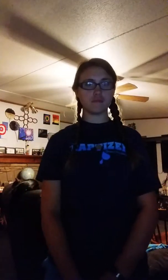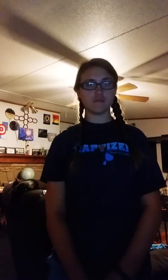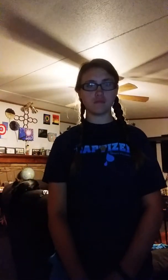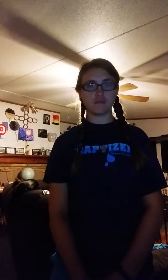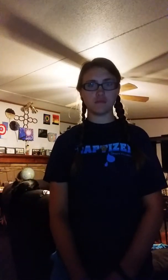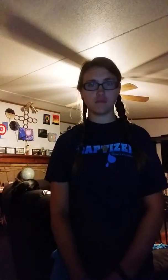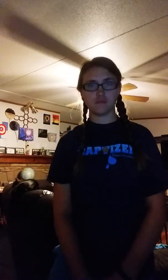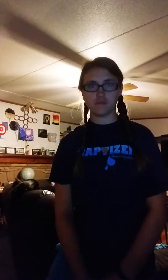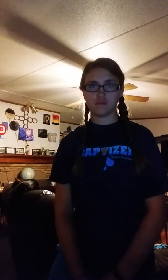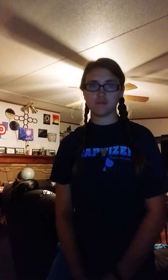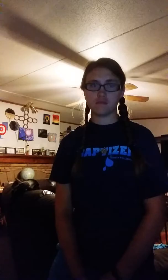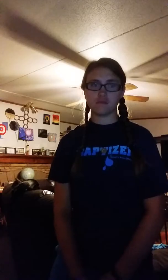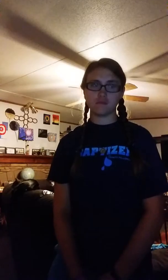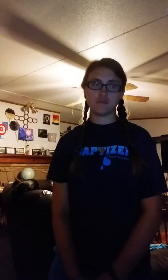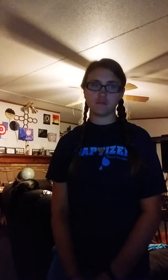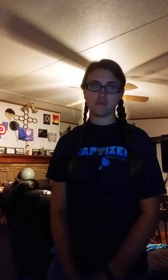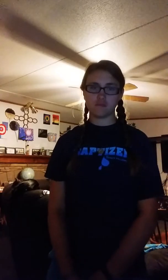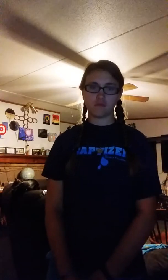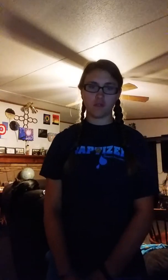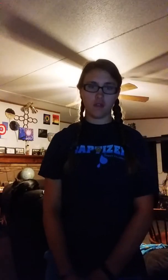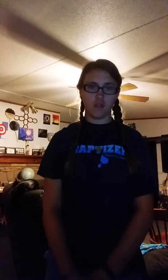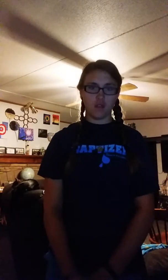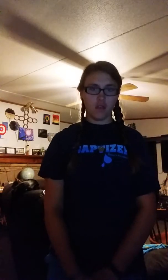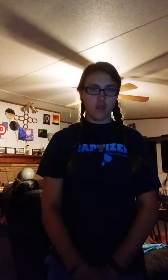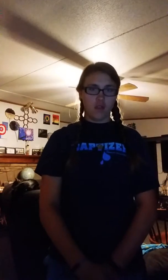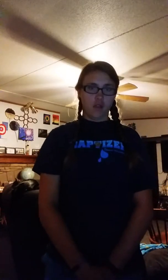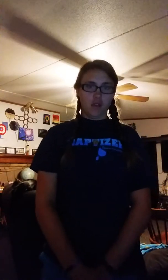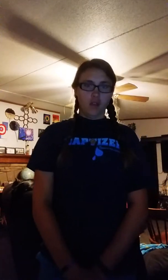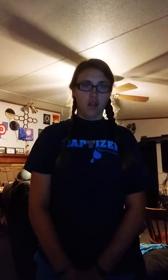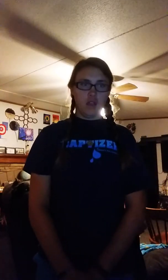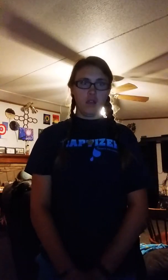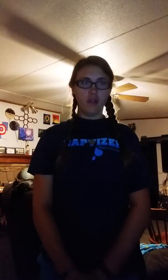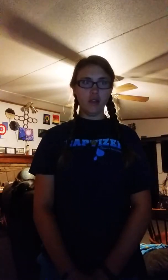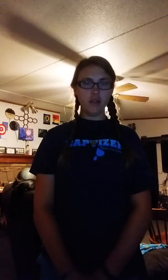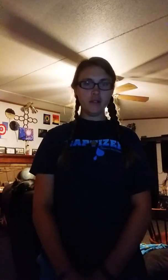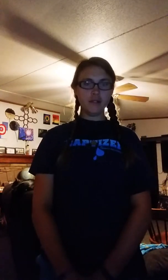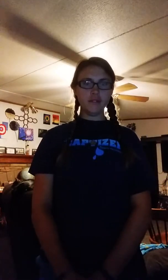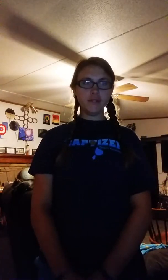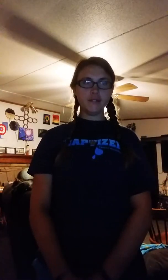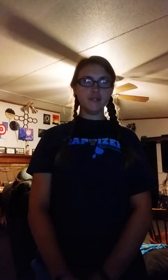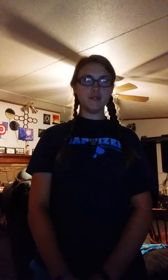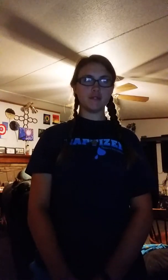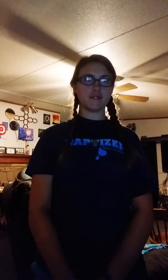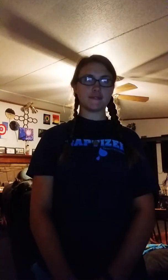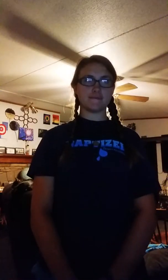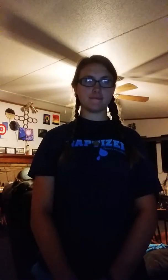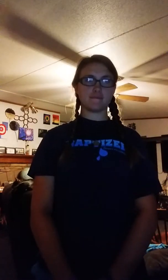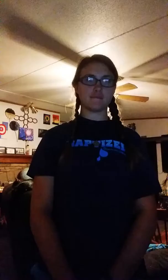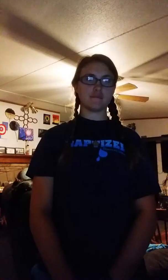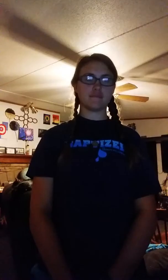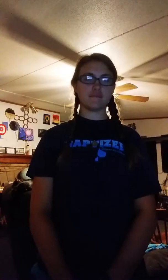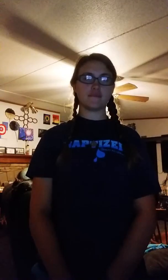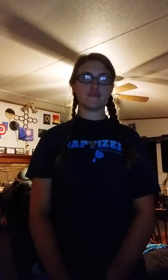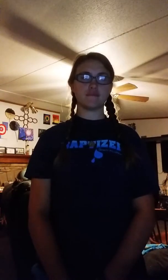upon the waters wherever upon the wherever call upon upon